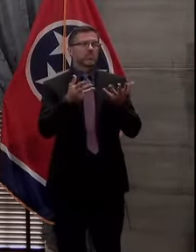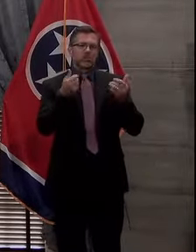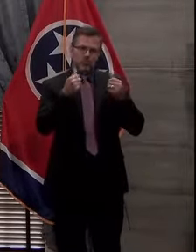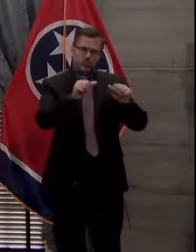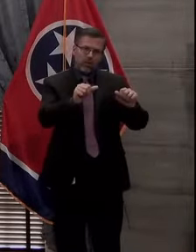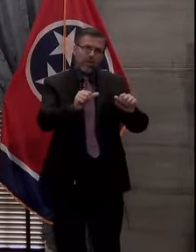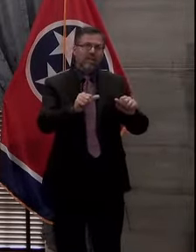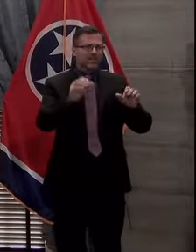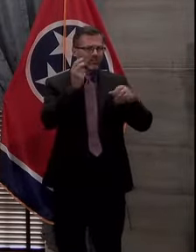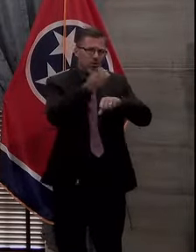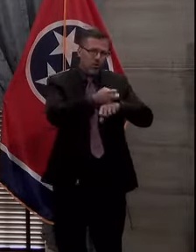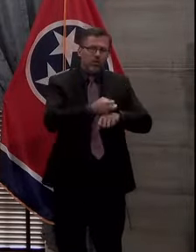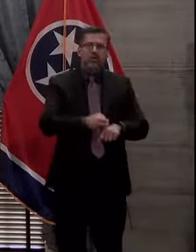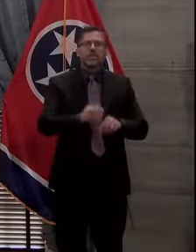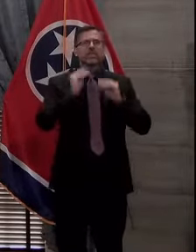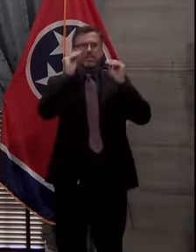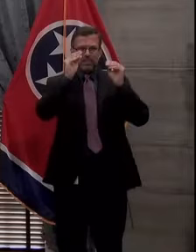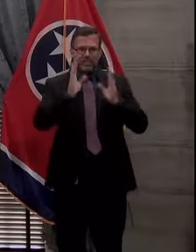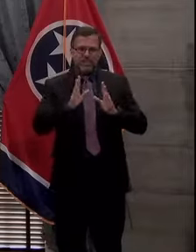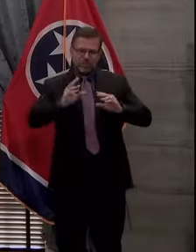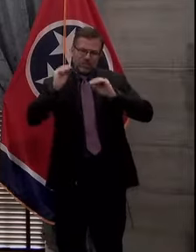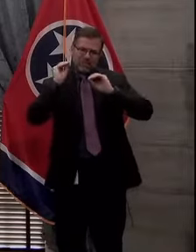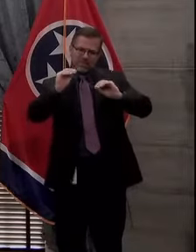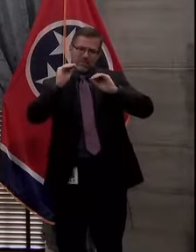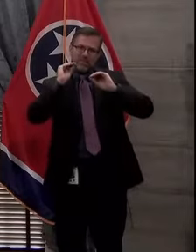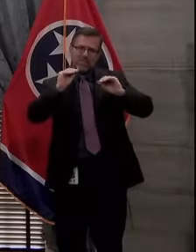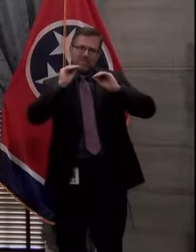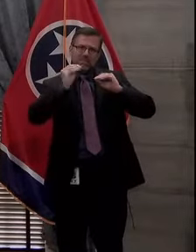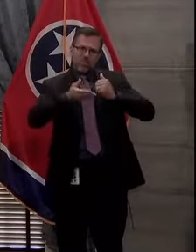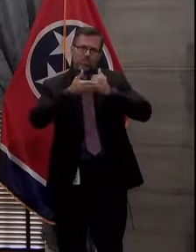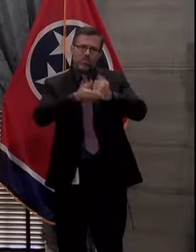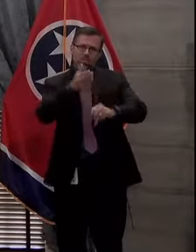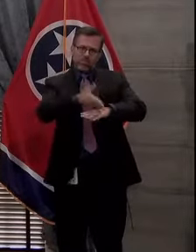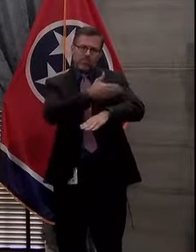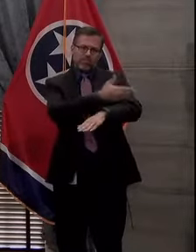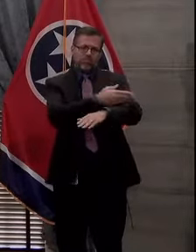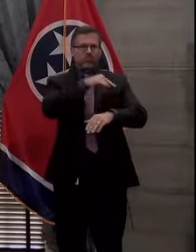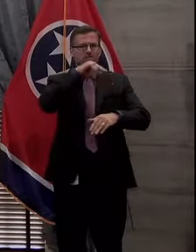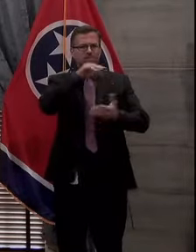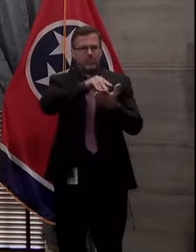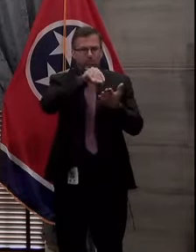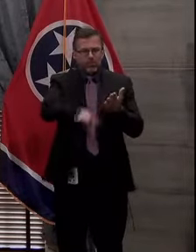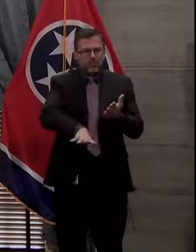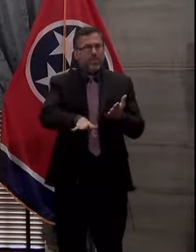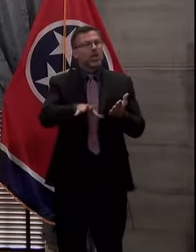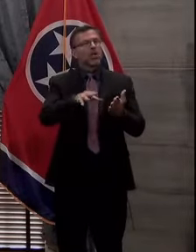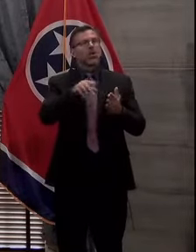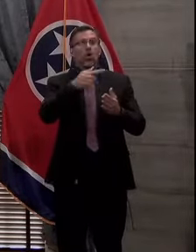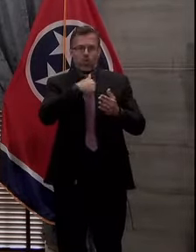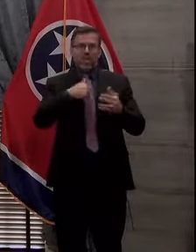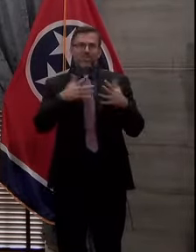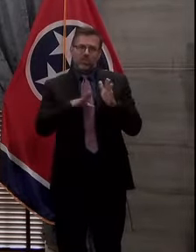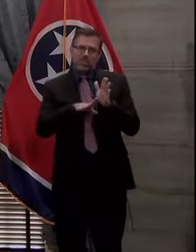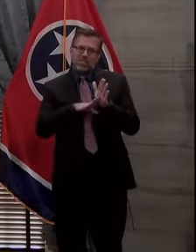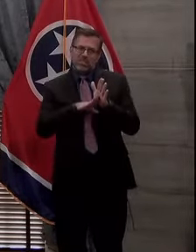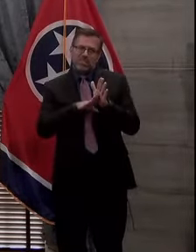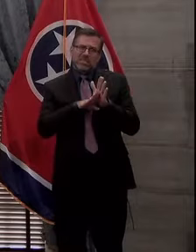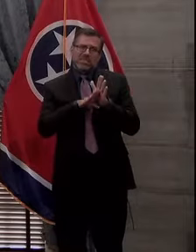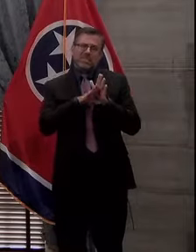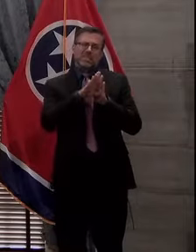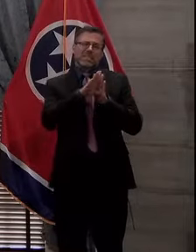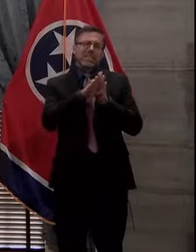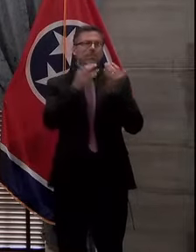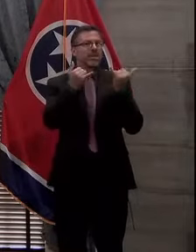significant level of work to move our kids forward in the last 8 or 9 years, we cannot regress. Times